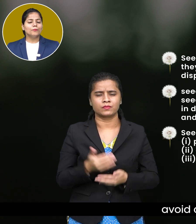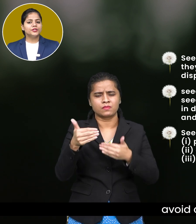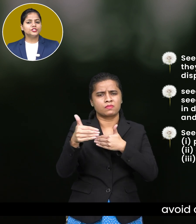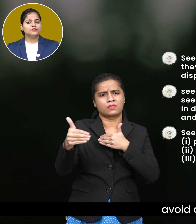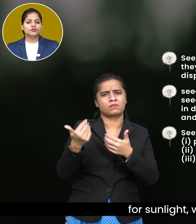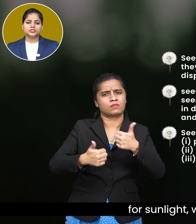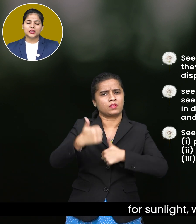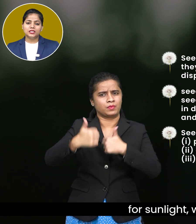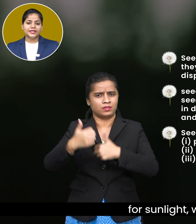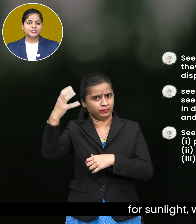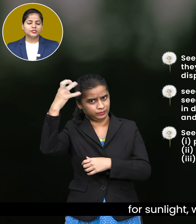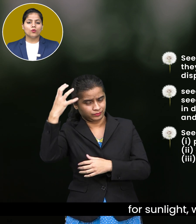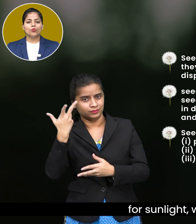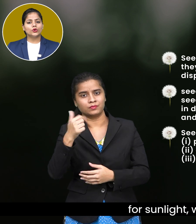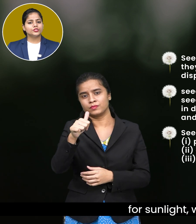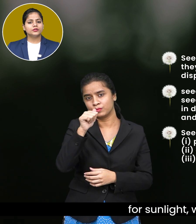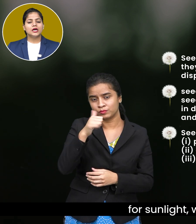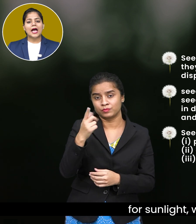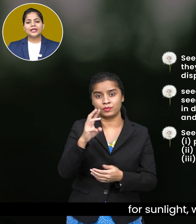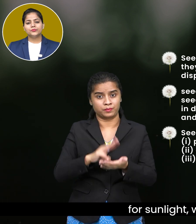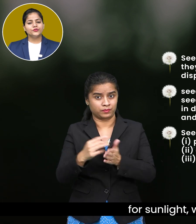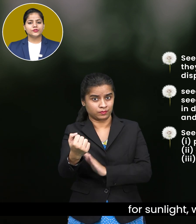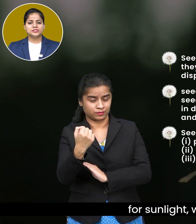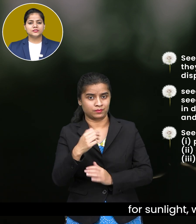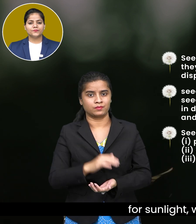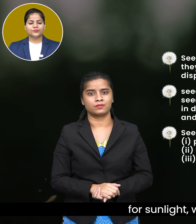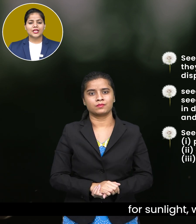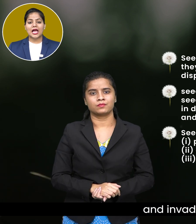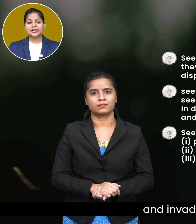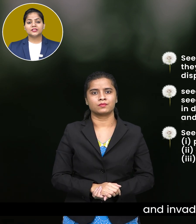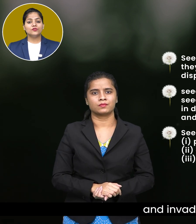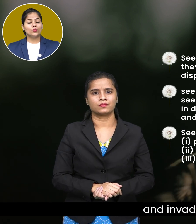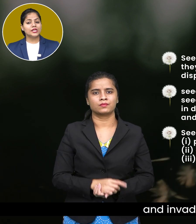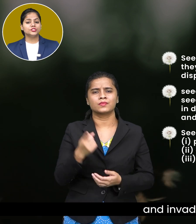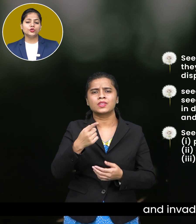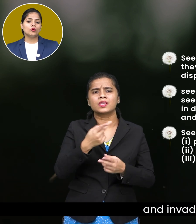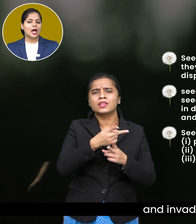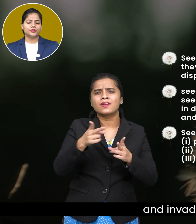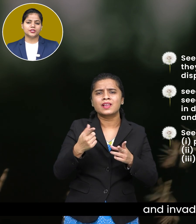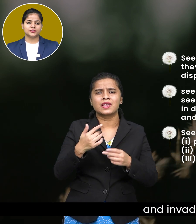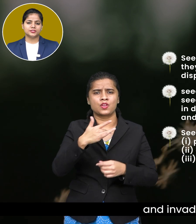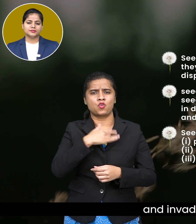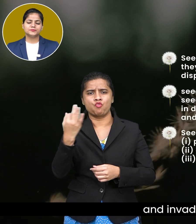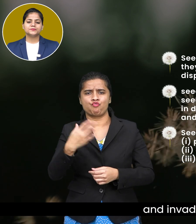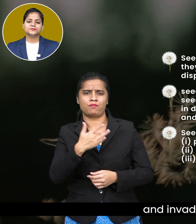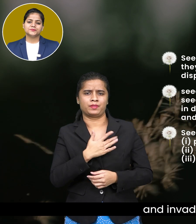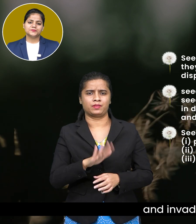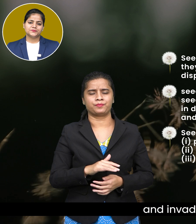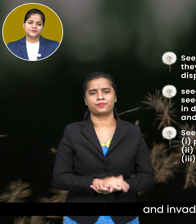avoid competition for sunlight, water, and minerals, and invade new habitats.